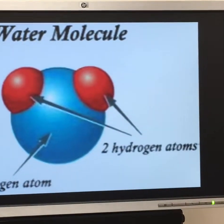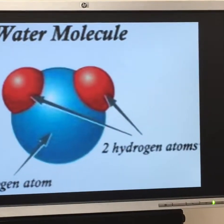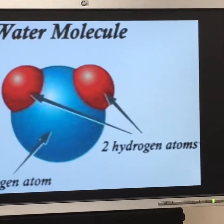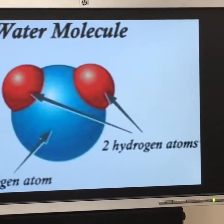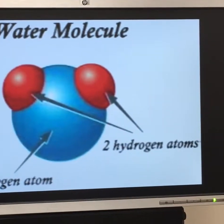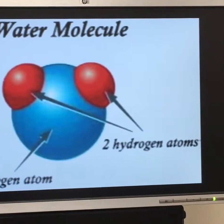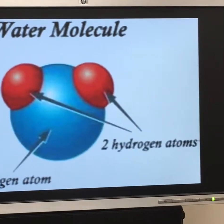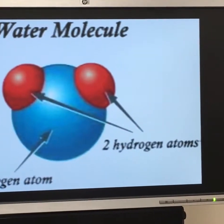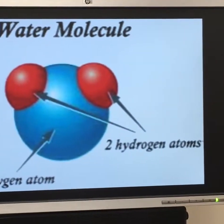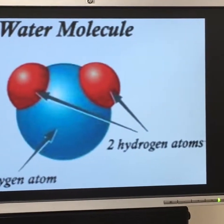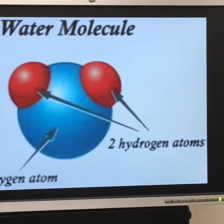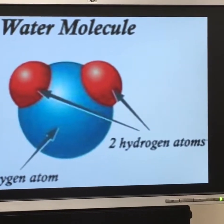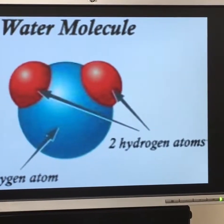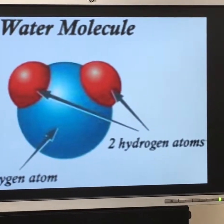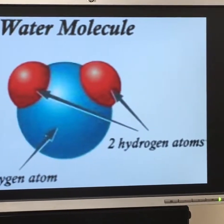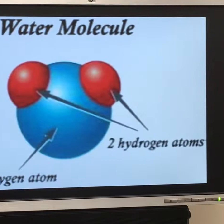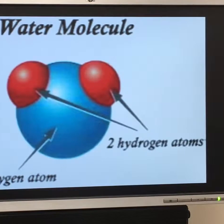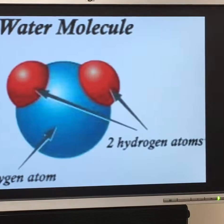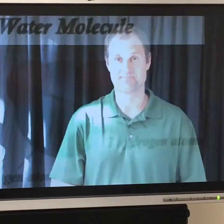see it here in this diagram of a water molecule.